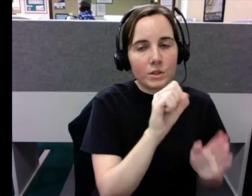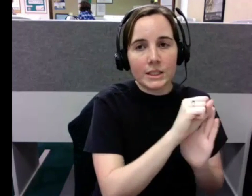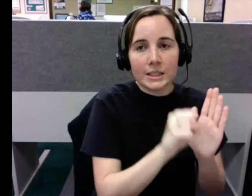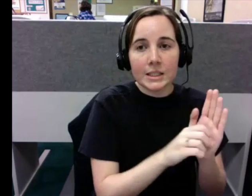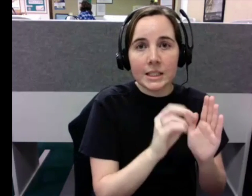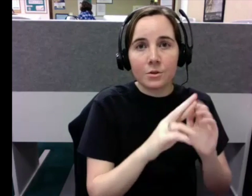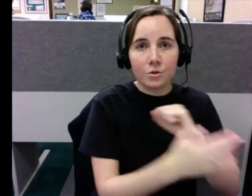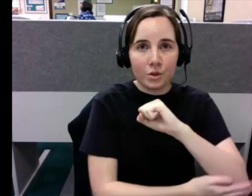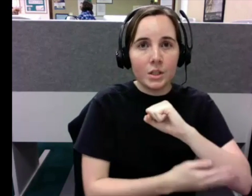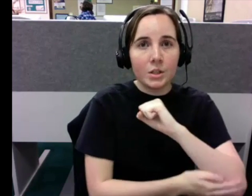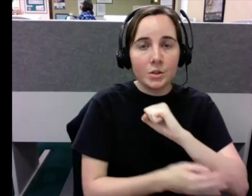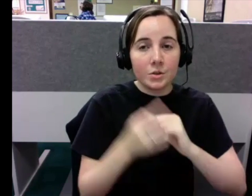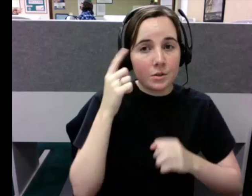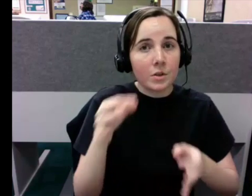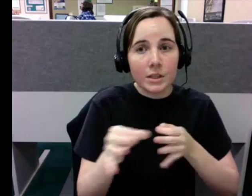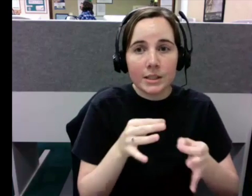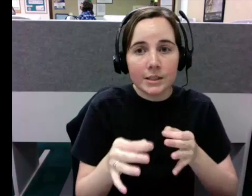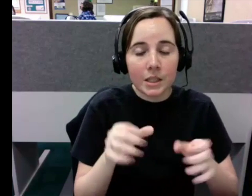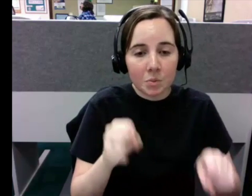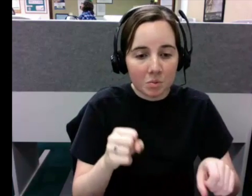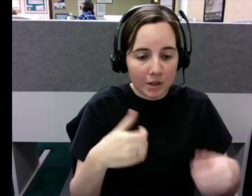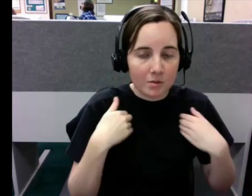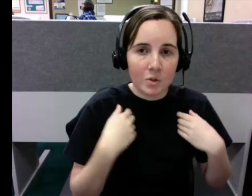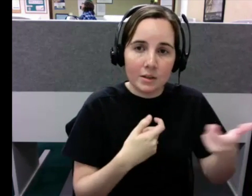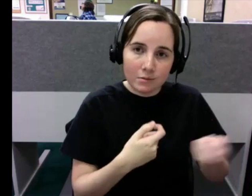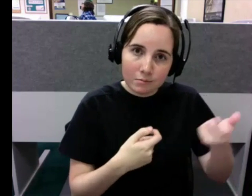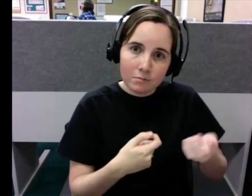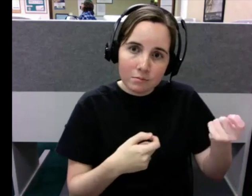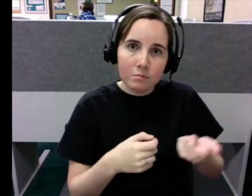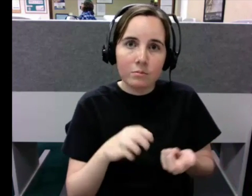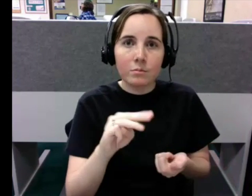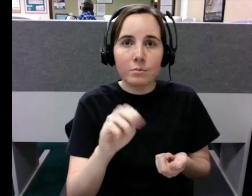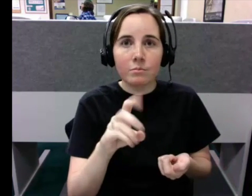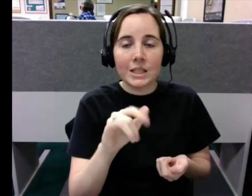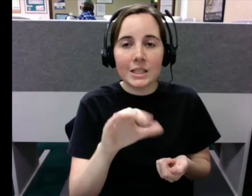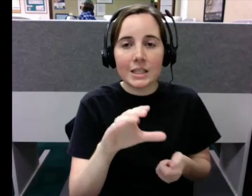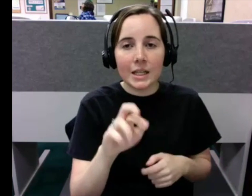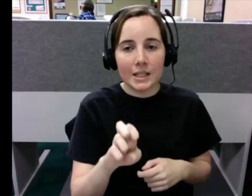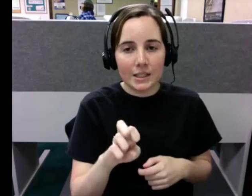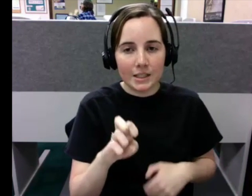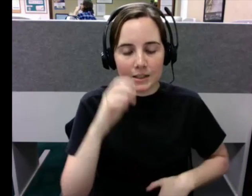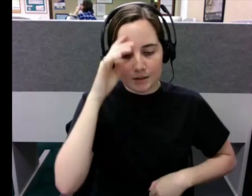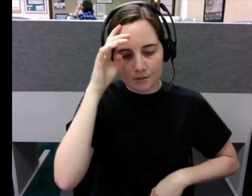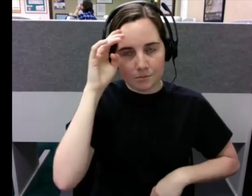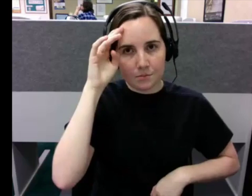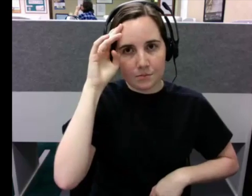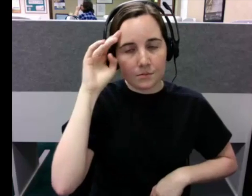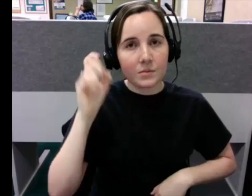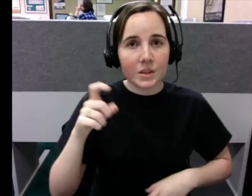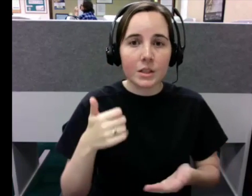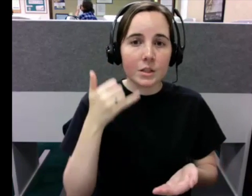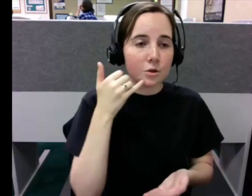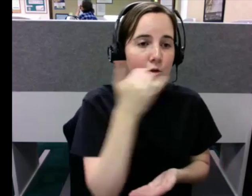able to get Medicaid, food, or other social services. Call your local social services department or